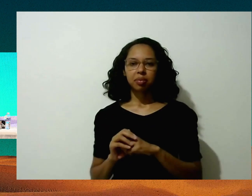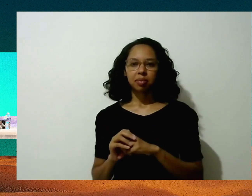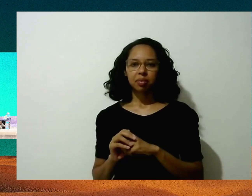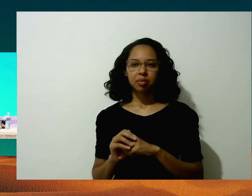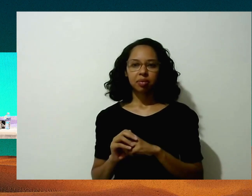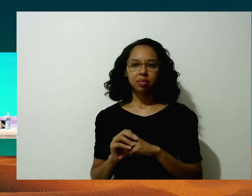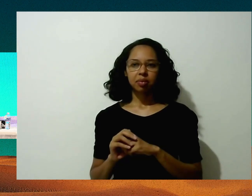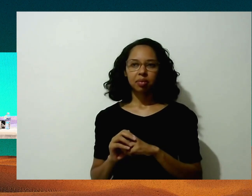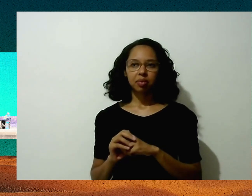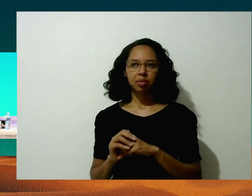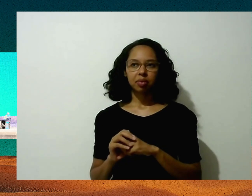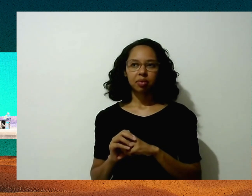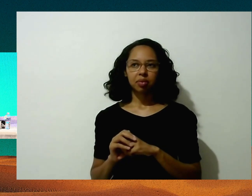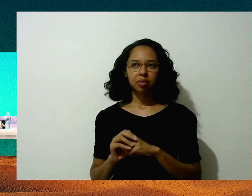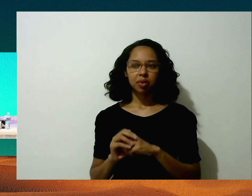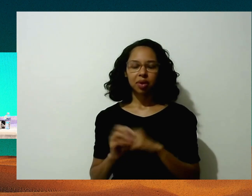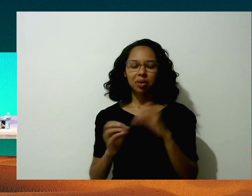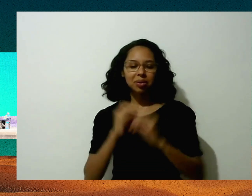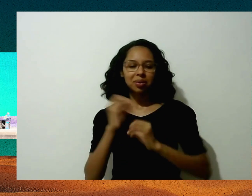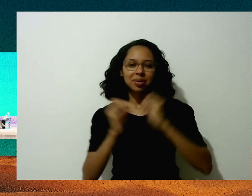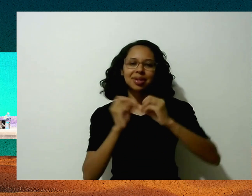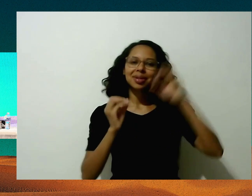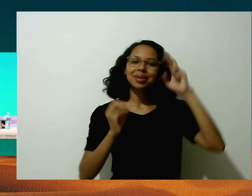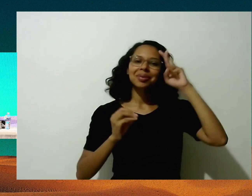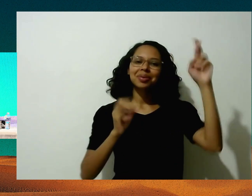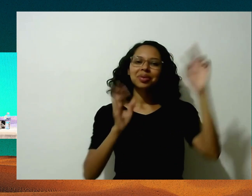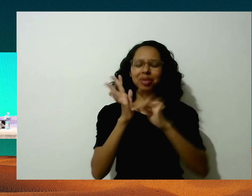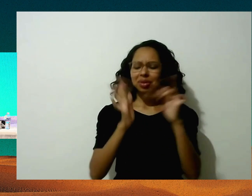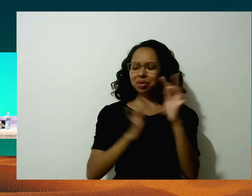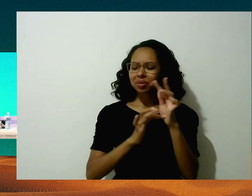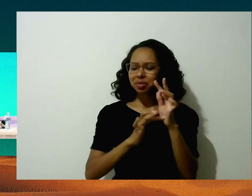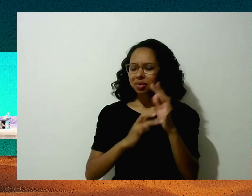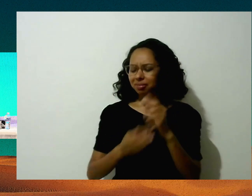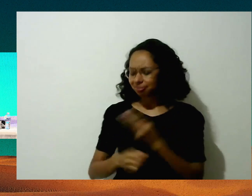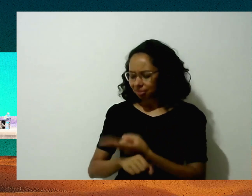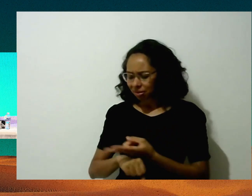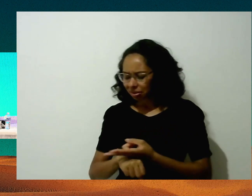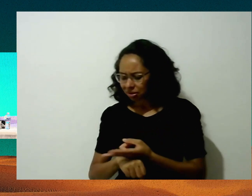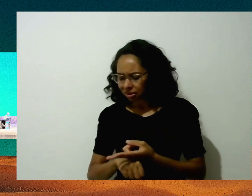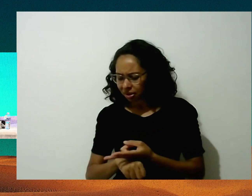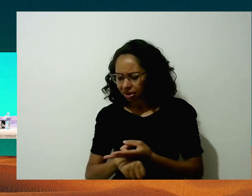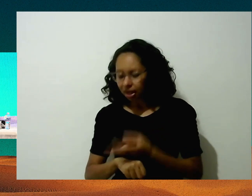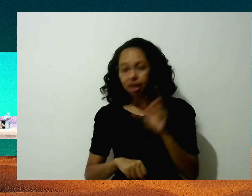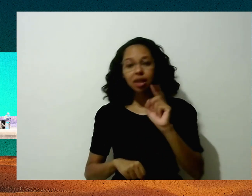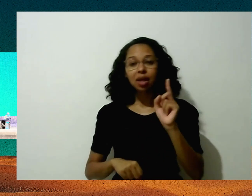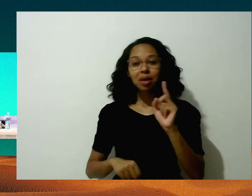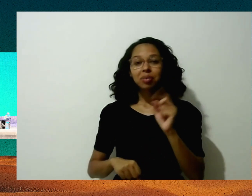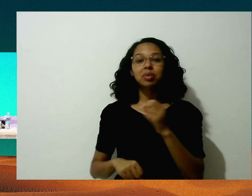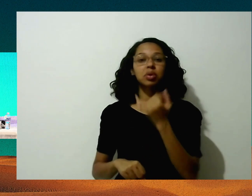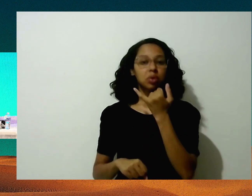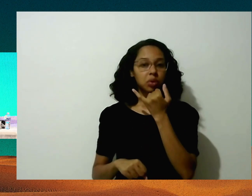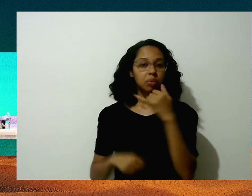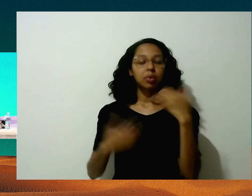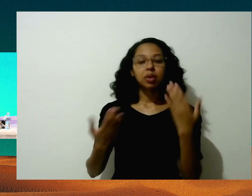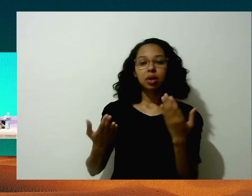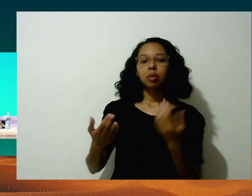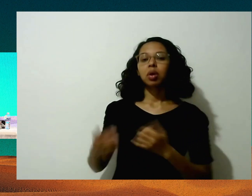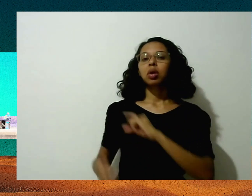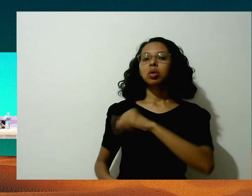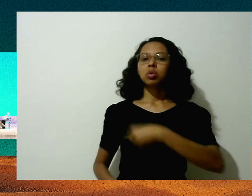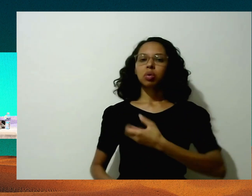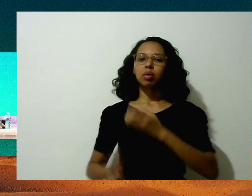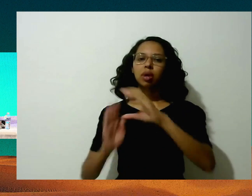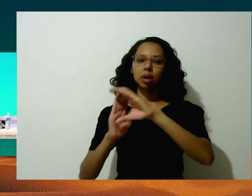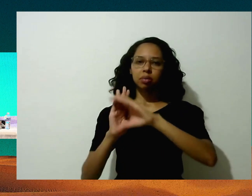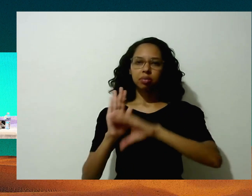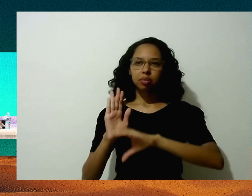Né? Ó Senhor Jesus, onde estou aqui? João 6 não é João 5, né? É isso? John 5. João 5, não. Not John 6, John